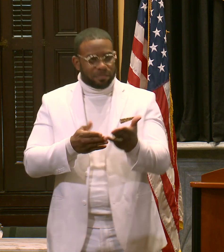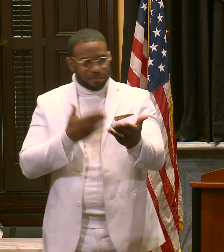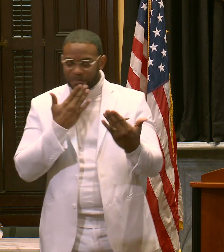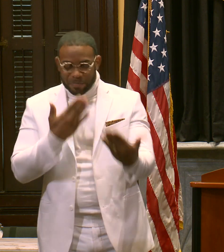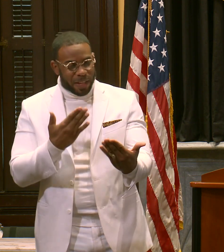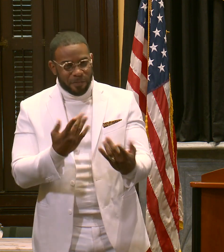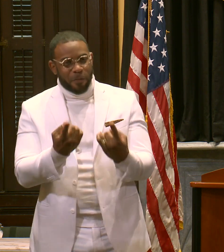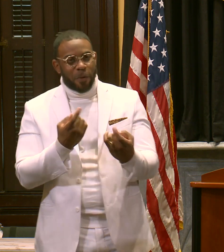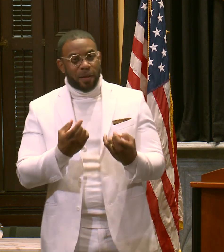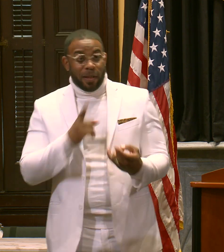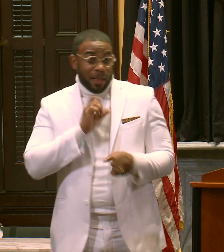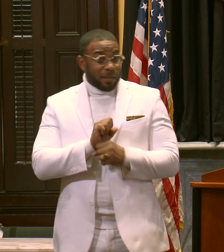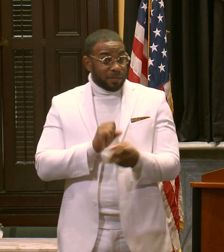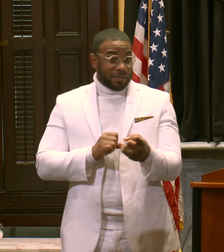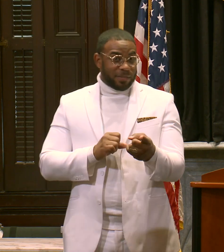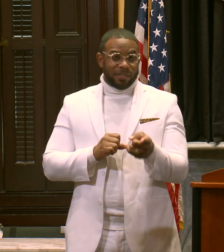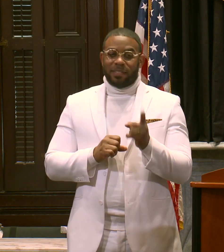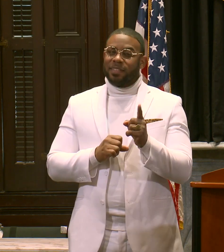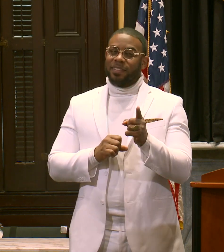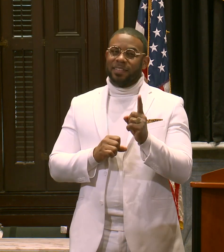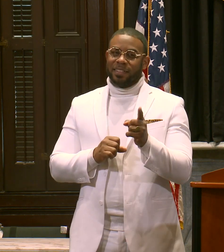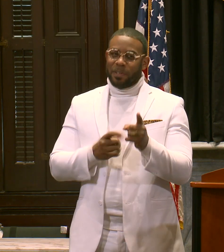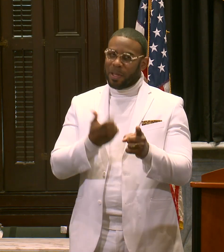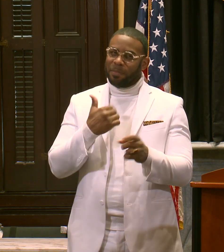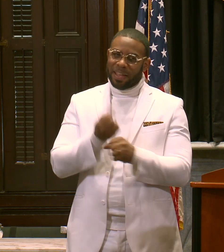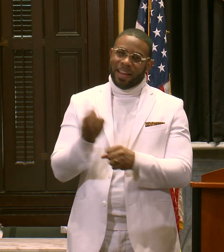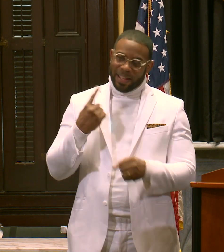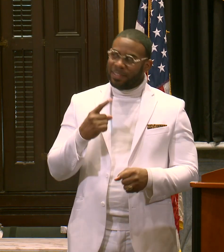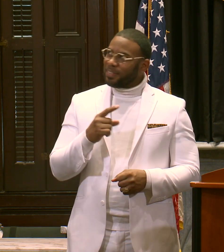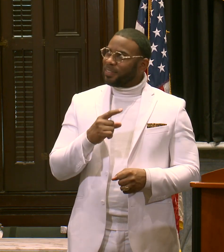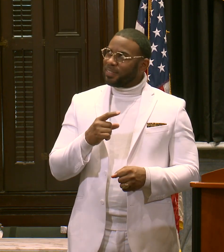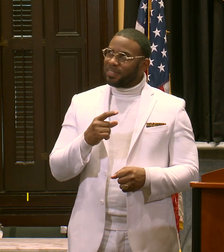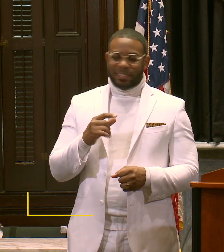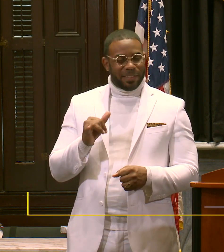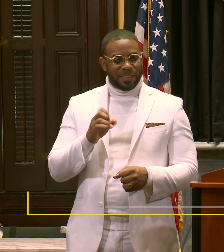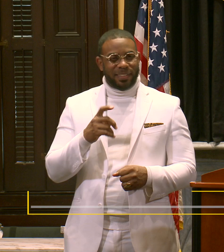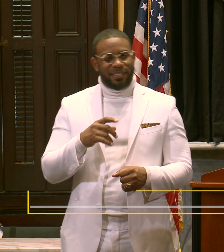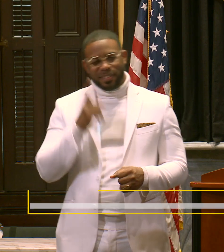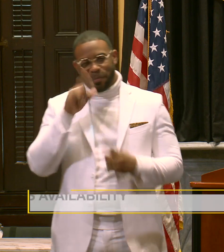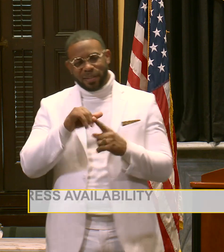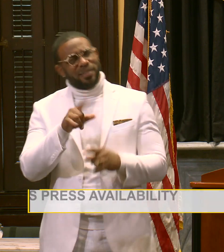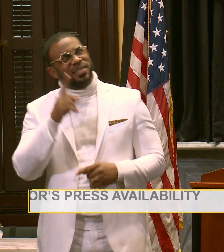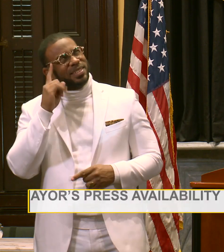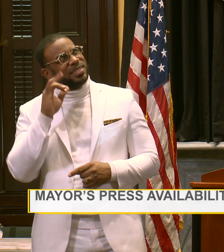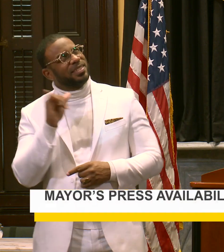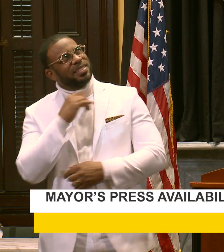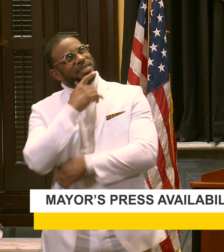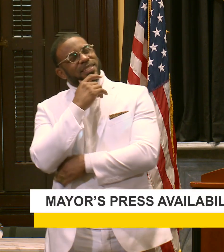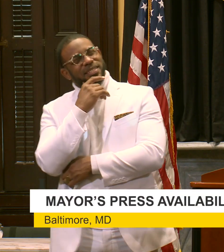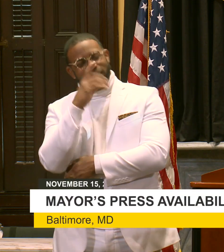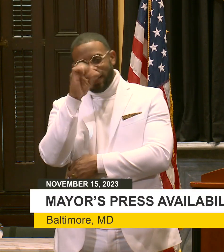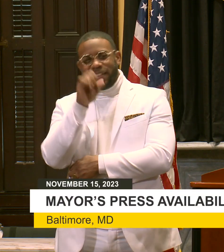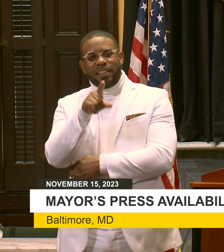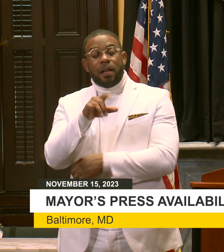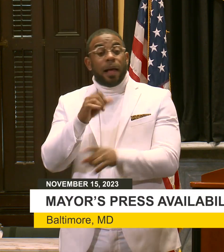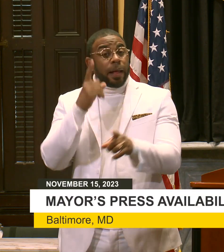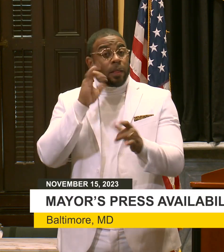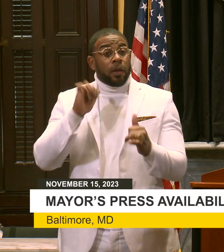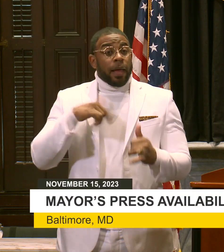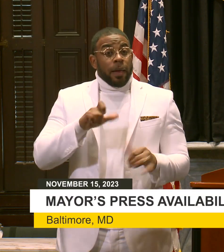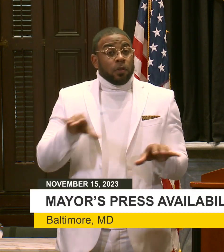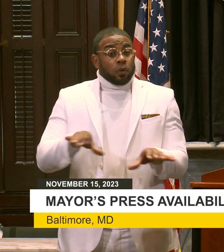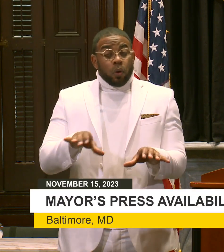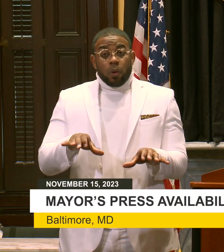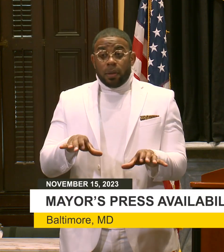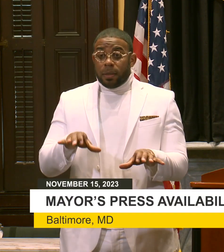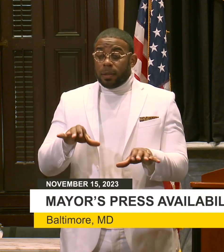thank you. Thank you for that question. Actually, you asked me that last year too. Yeah, thank you. Just thought about that. I was like, this is like deja vu. I think that we have to